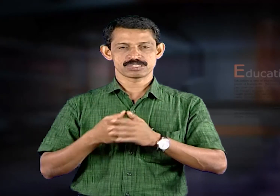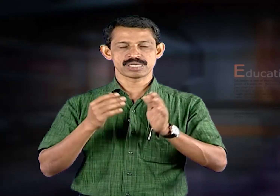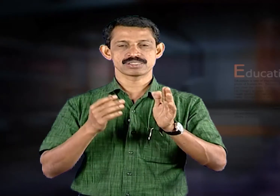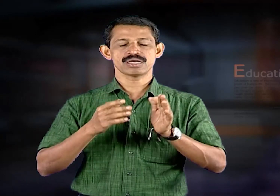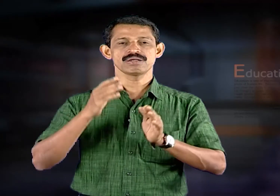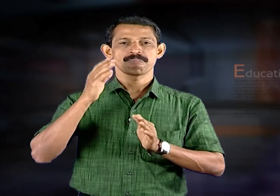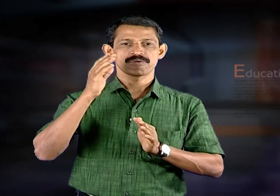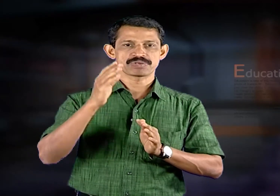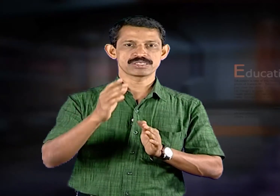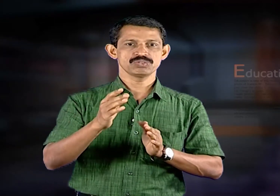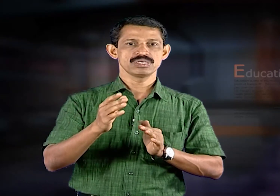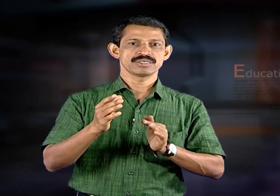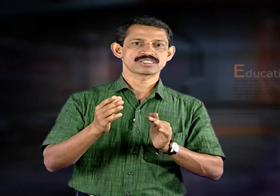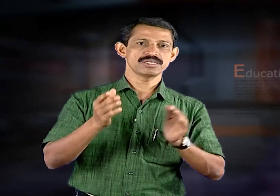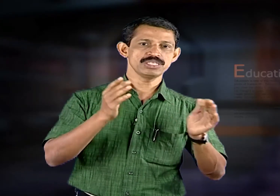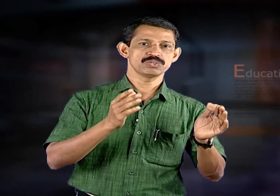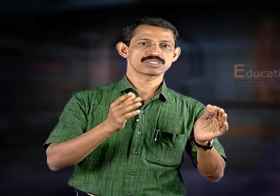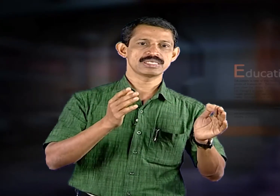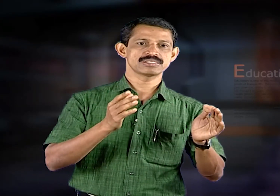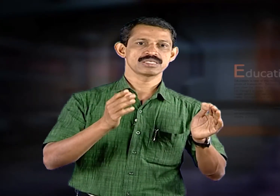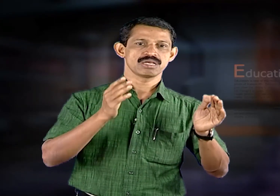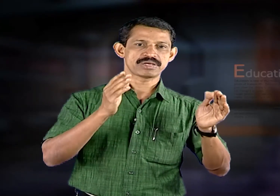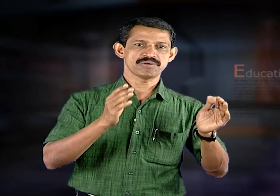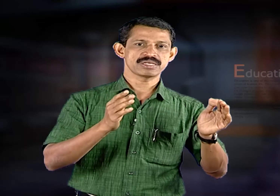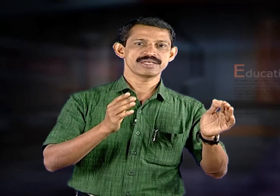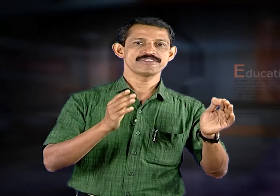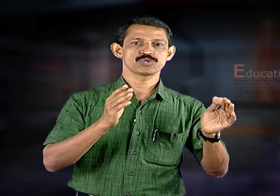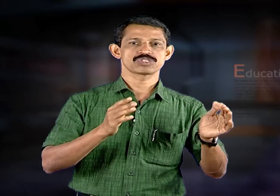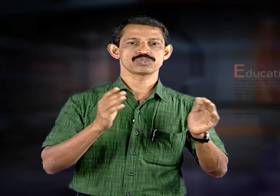students are free to discontinue studies whenever he chooses to.